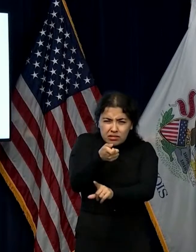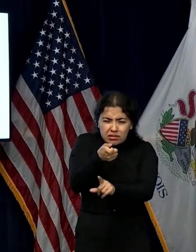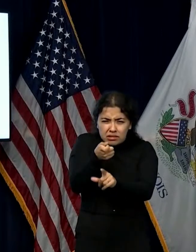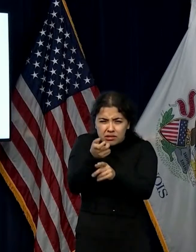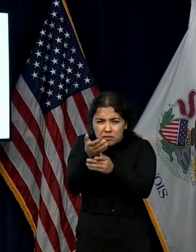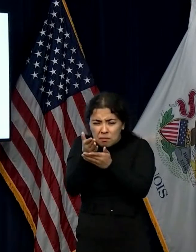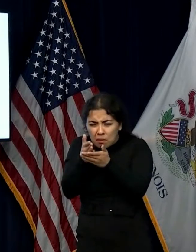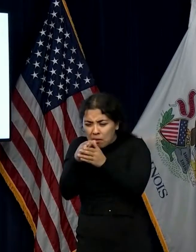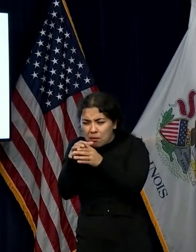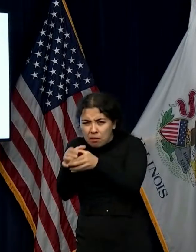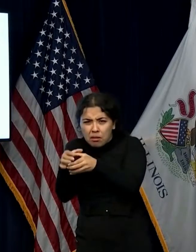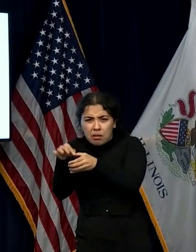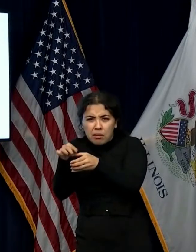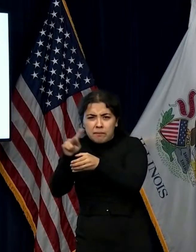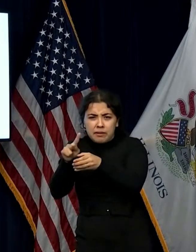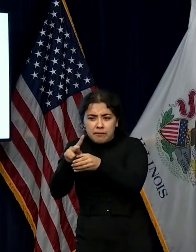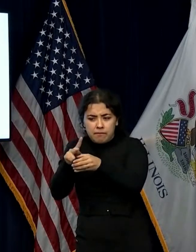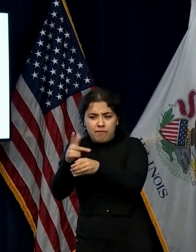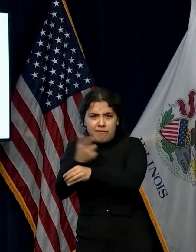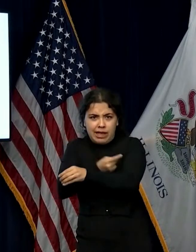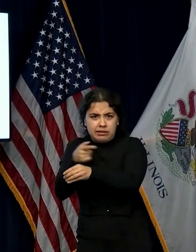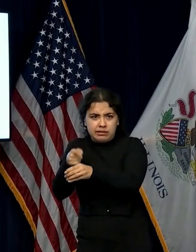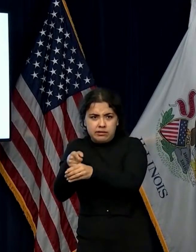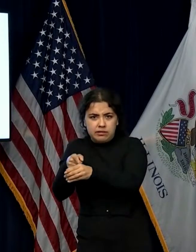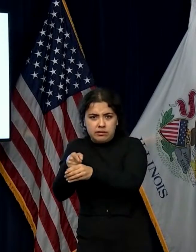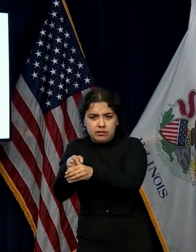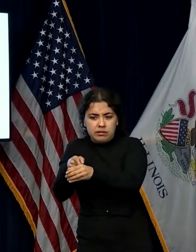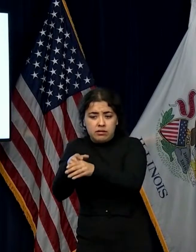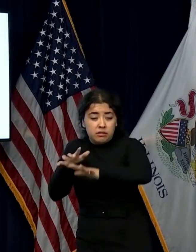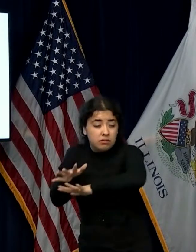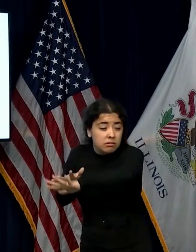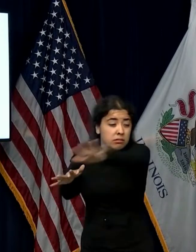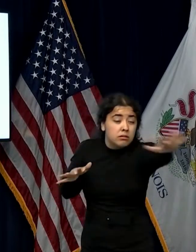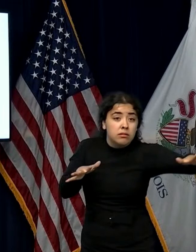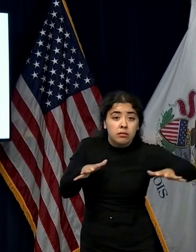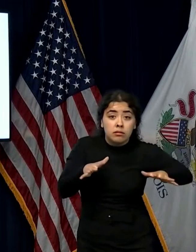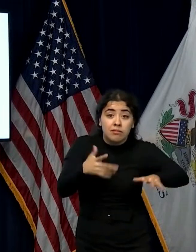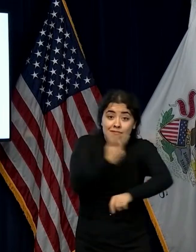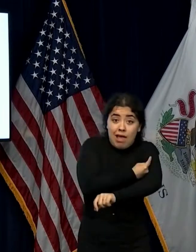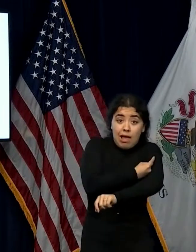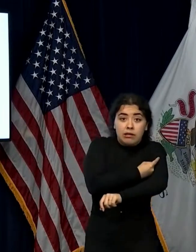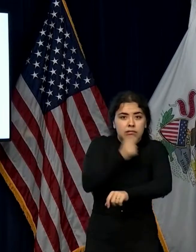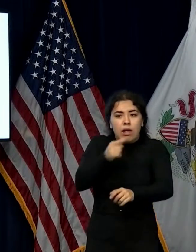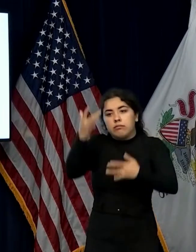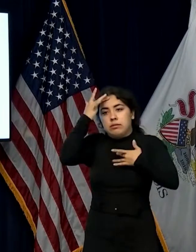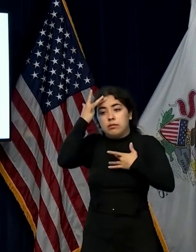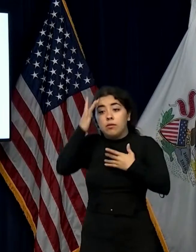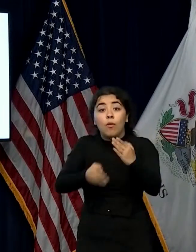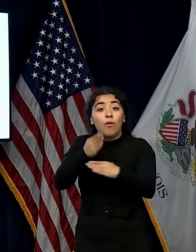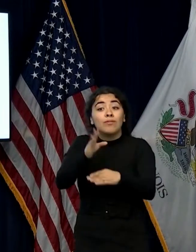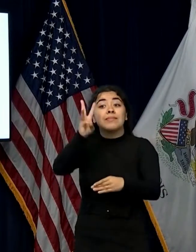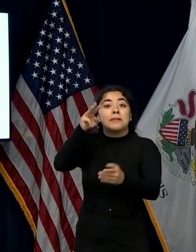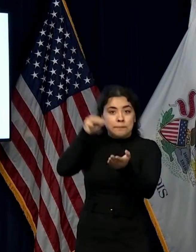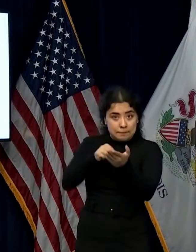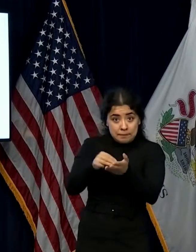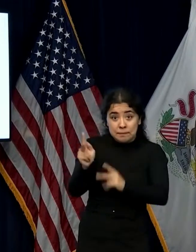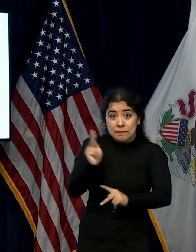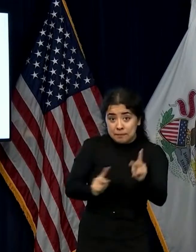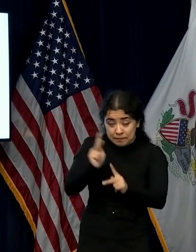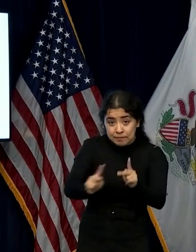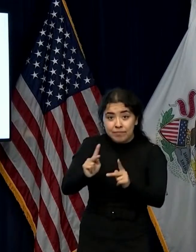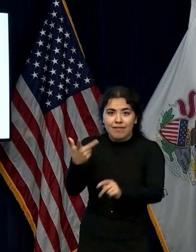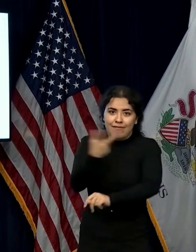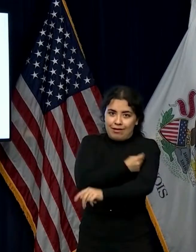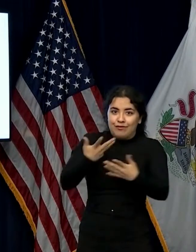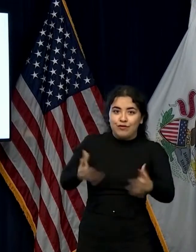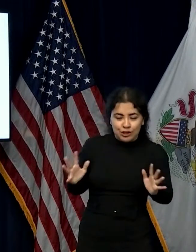fraction of the people who have been vaccinated. More than 6 million people have been vaccinated in Illinois,